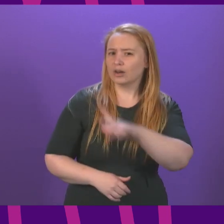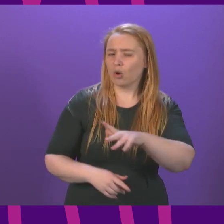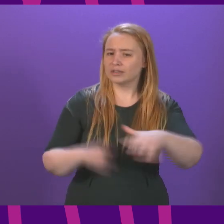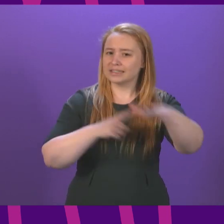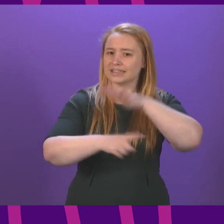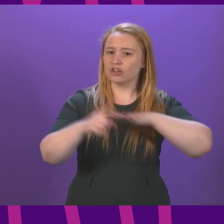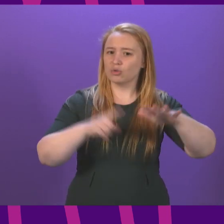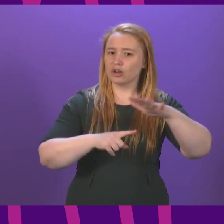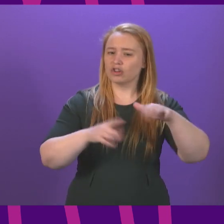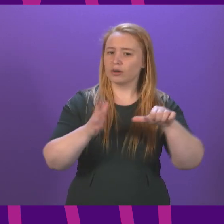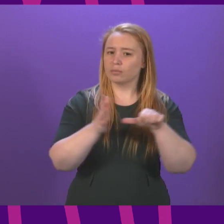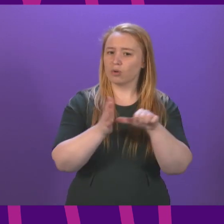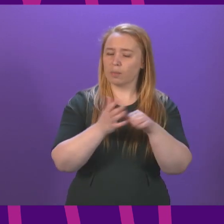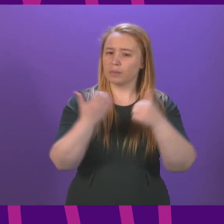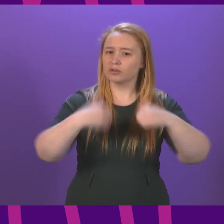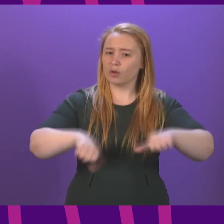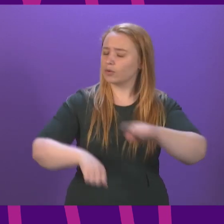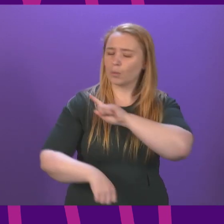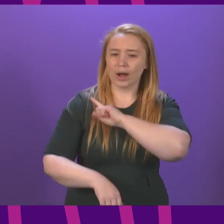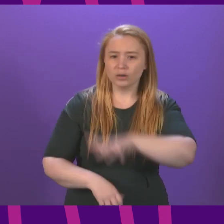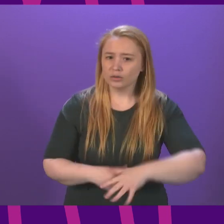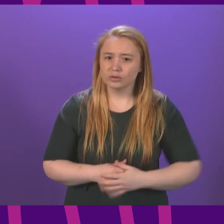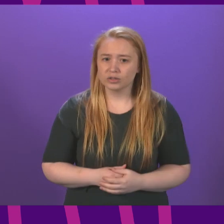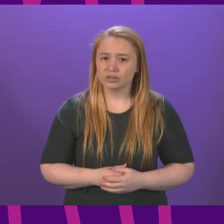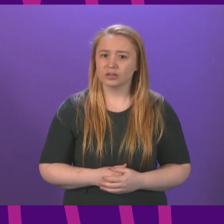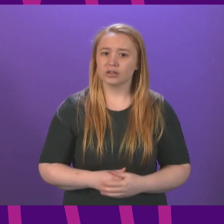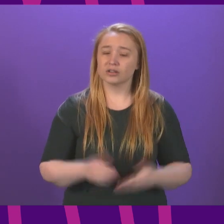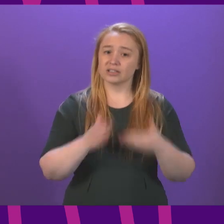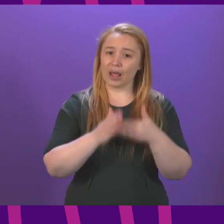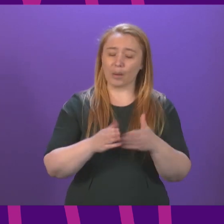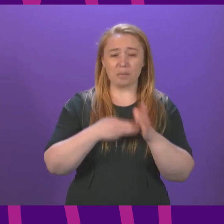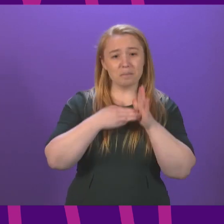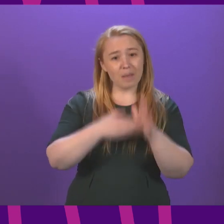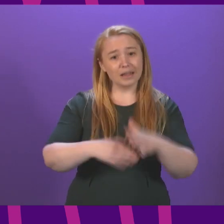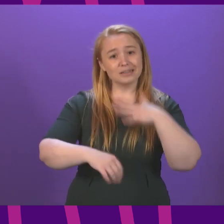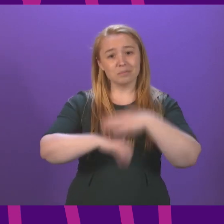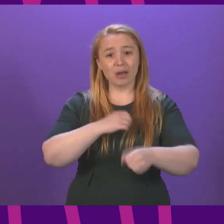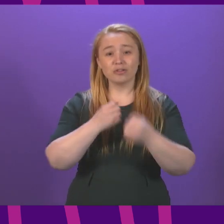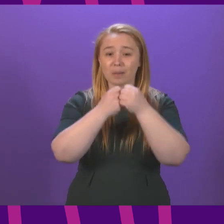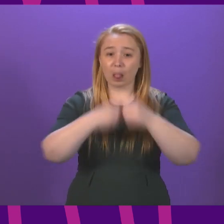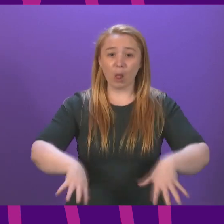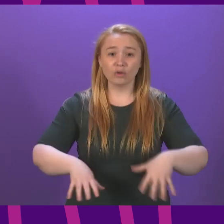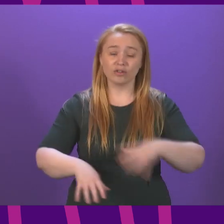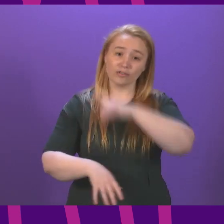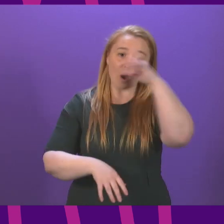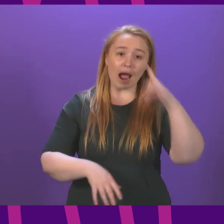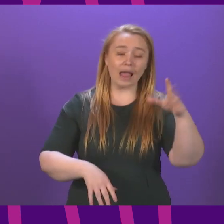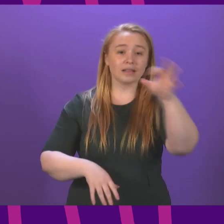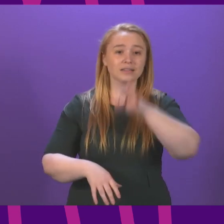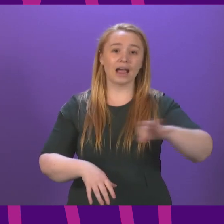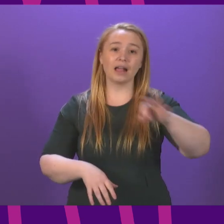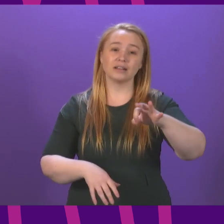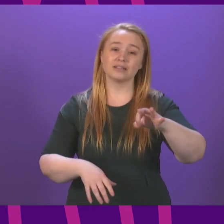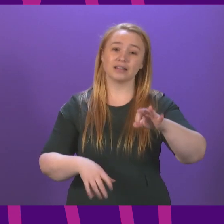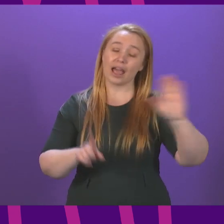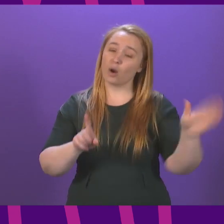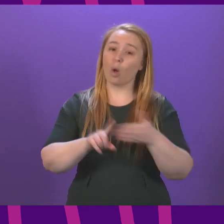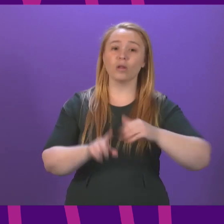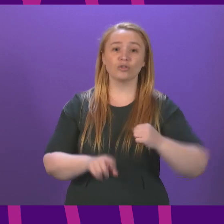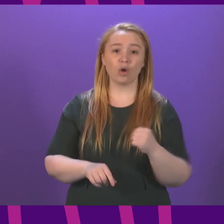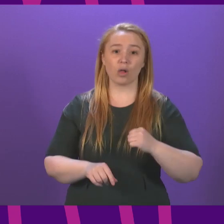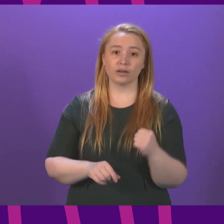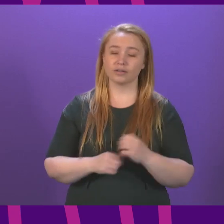which is now resulting in millions of pounds being lost to the Highlands and Islands and, indeed, the rest of Scotland? The Prime Minister. The These